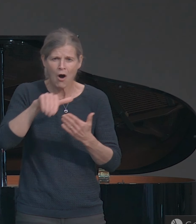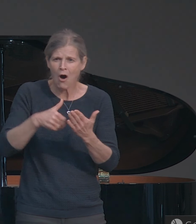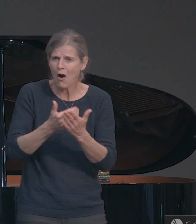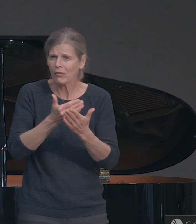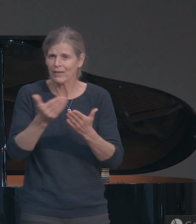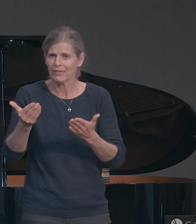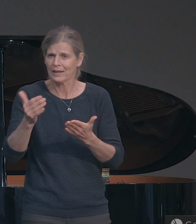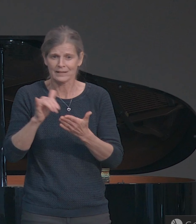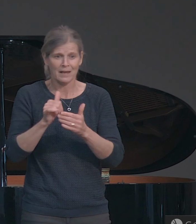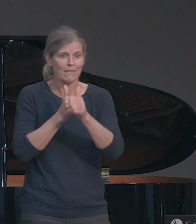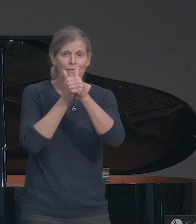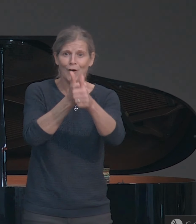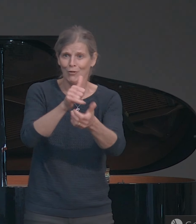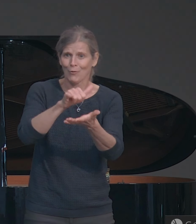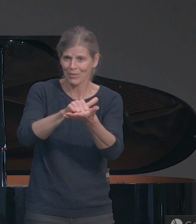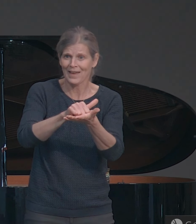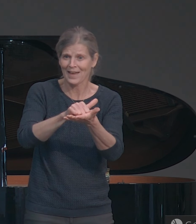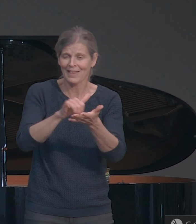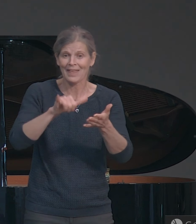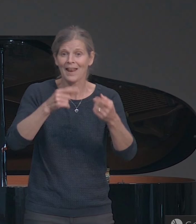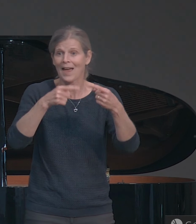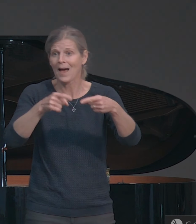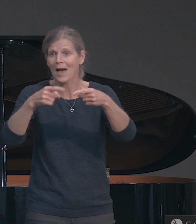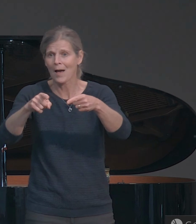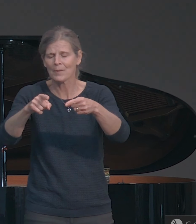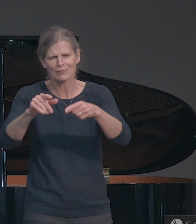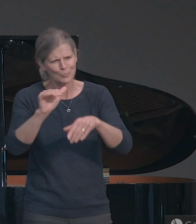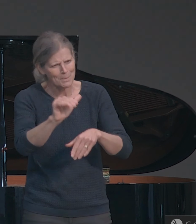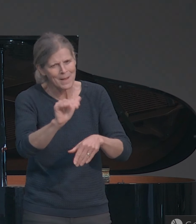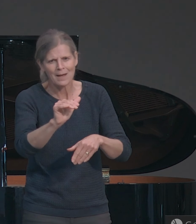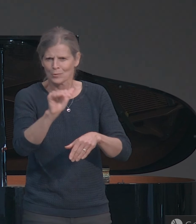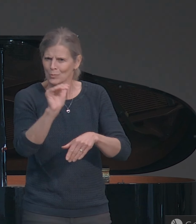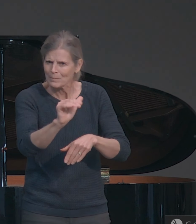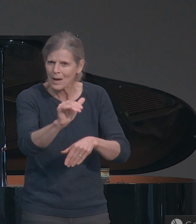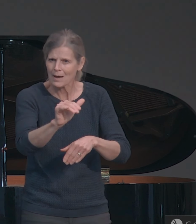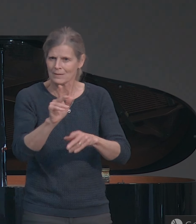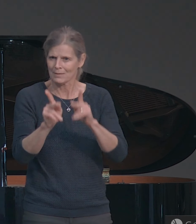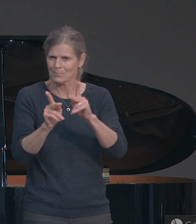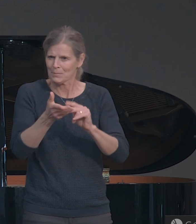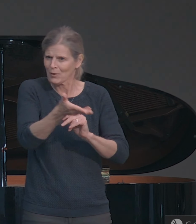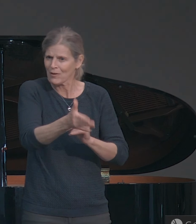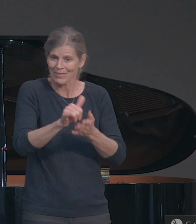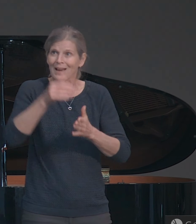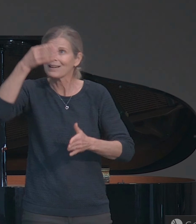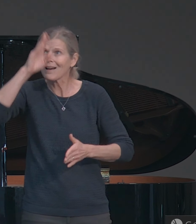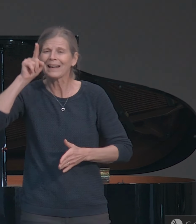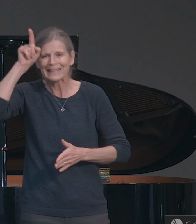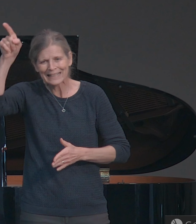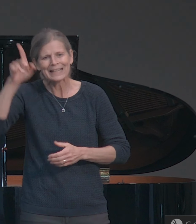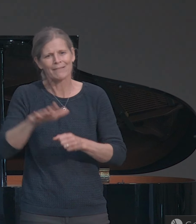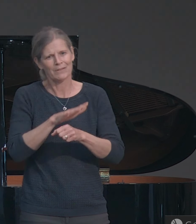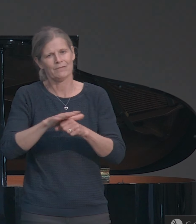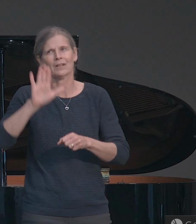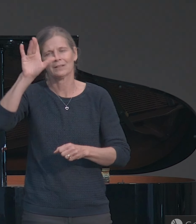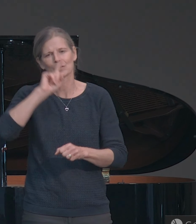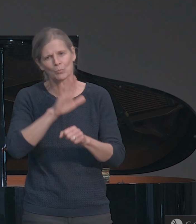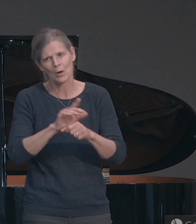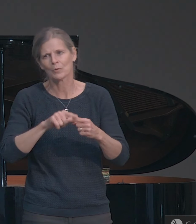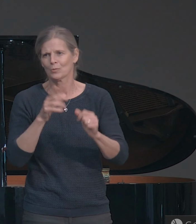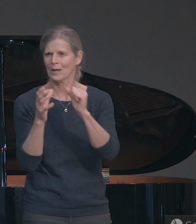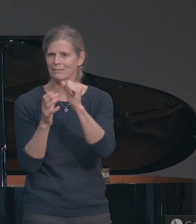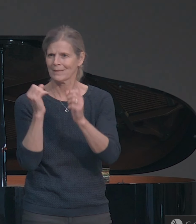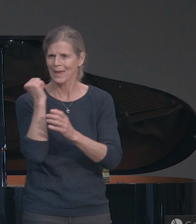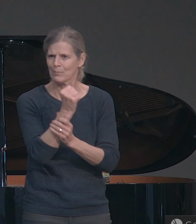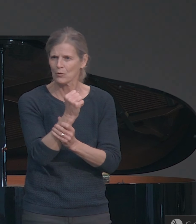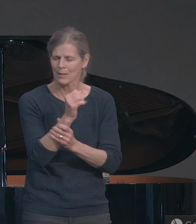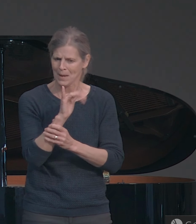then that follow, that remind, that are to be reminders to the people here that God fulfilled his promise to Abraham